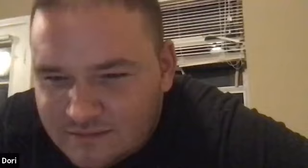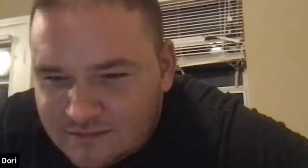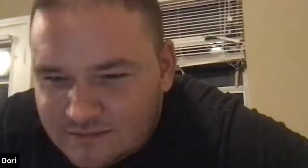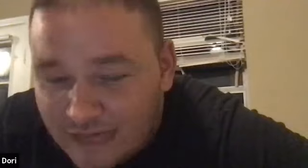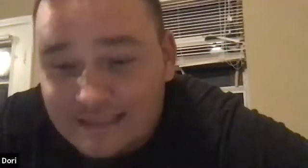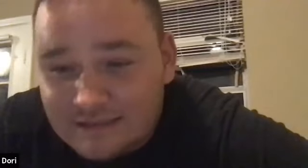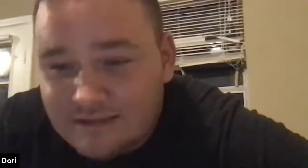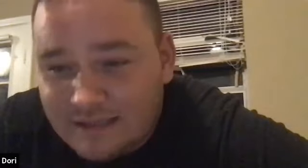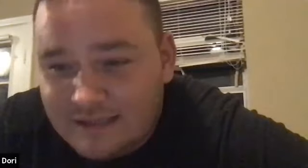I did.